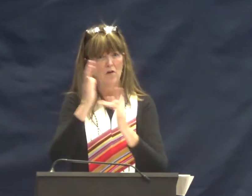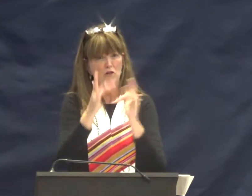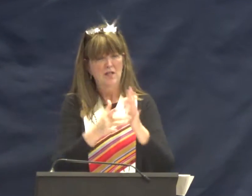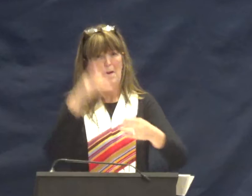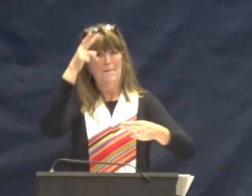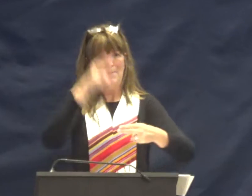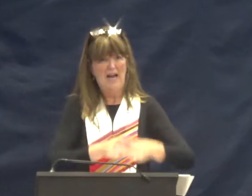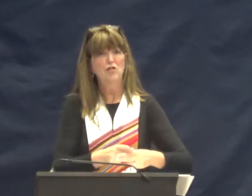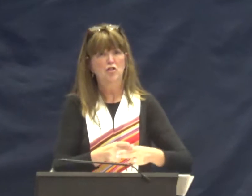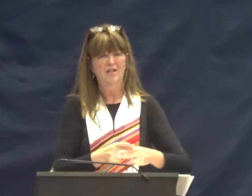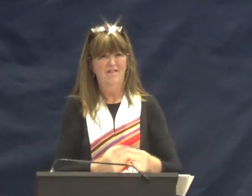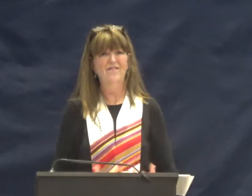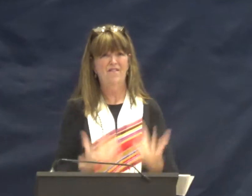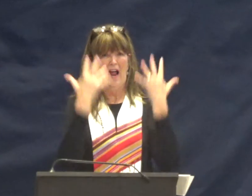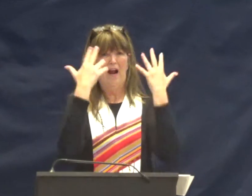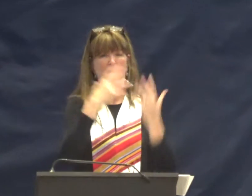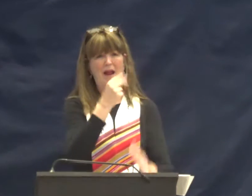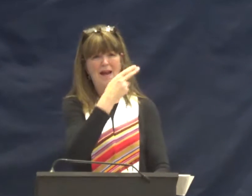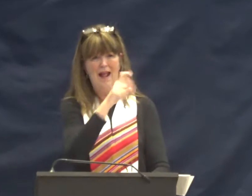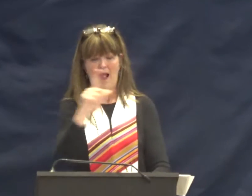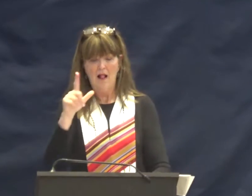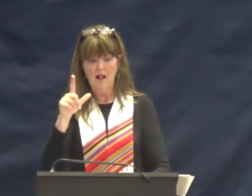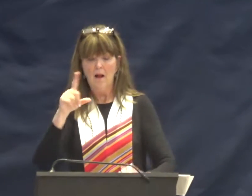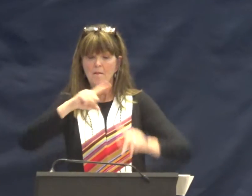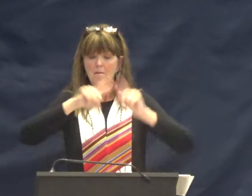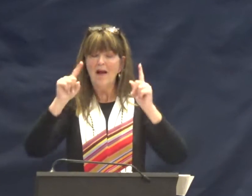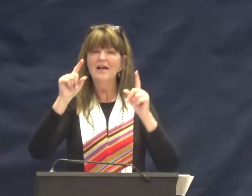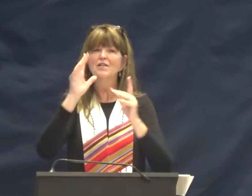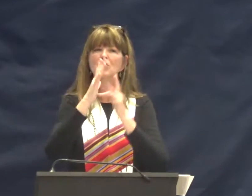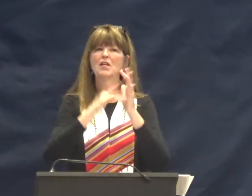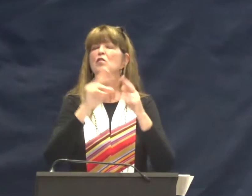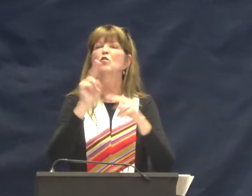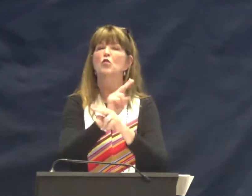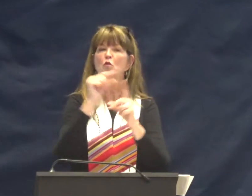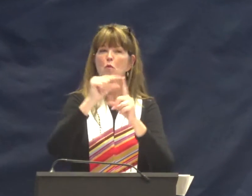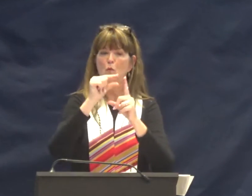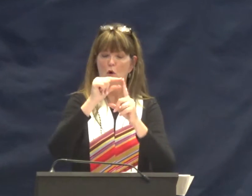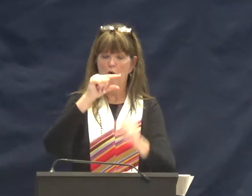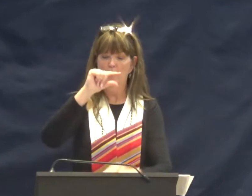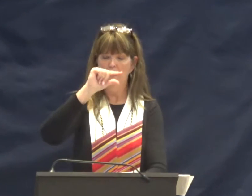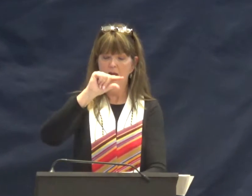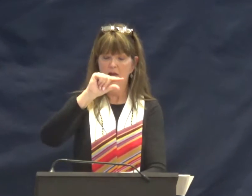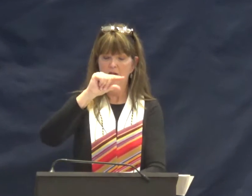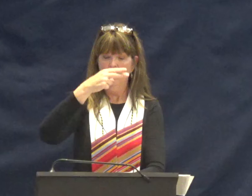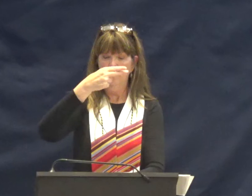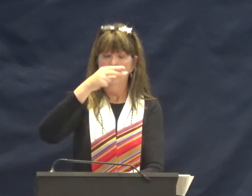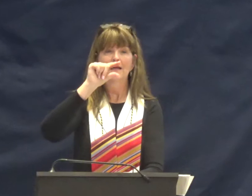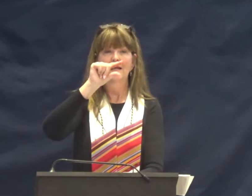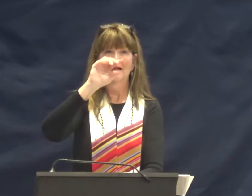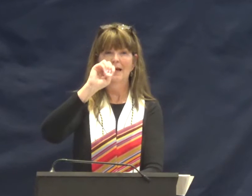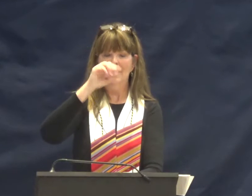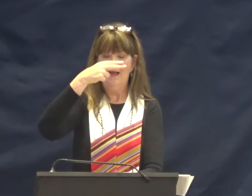And Jesus used this example on his own. He mentioned fire and hell, but he used the word